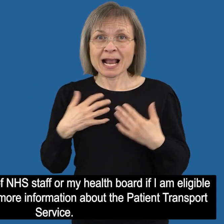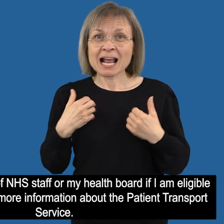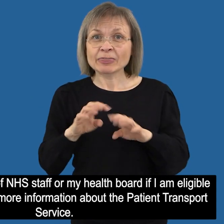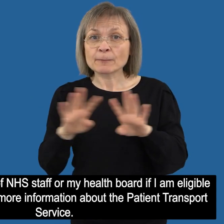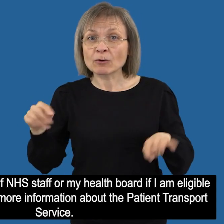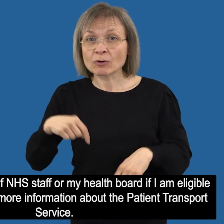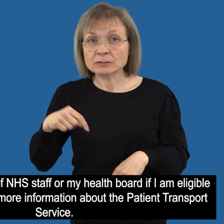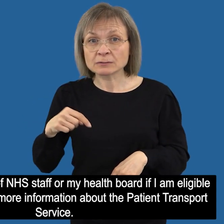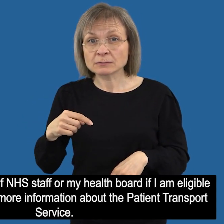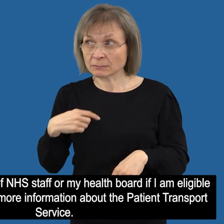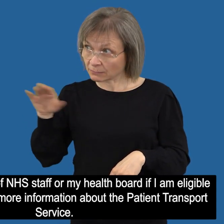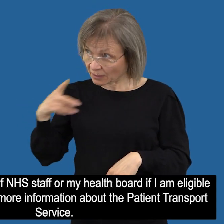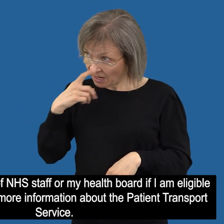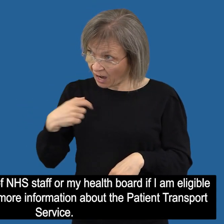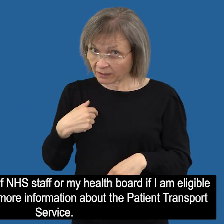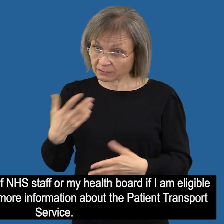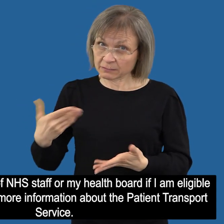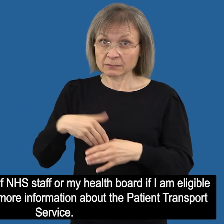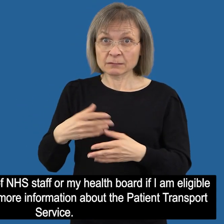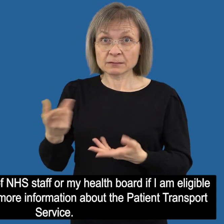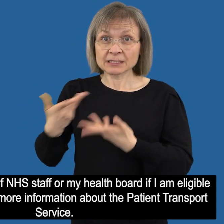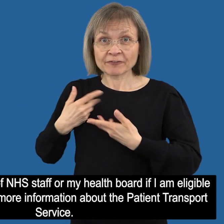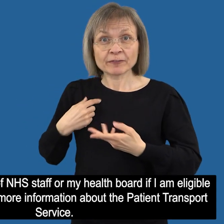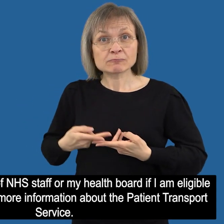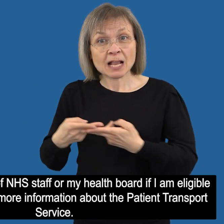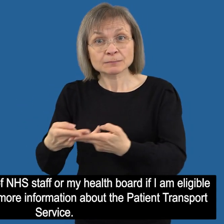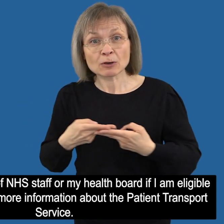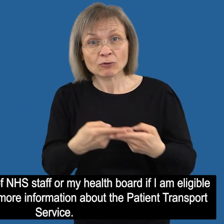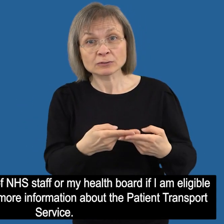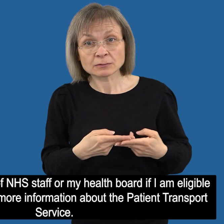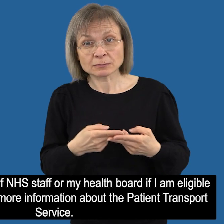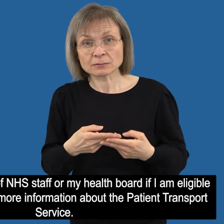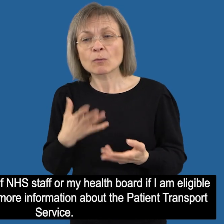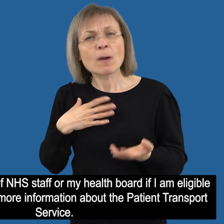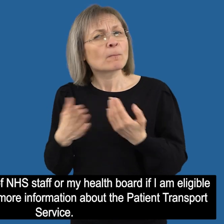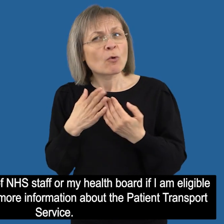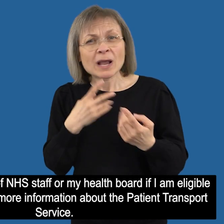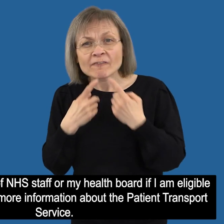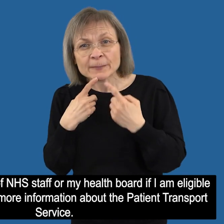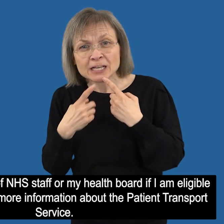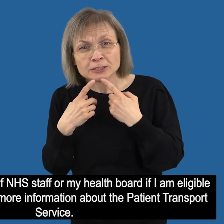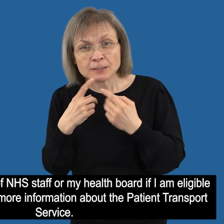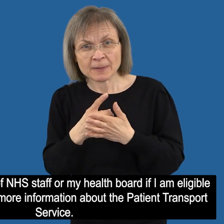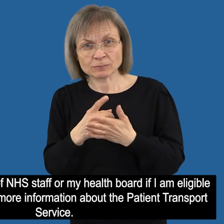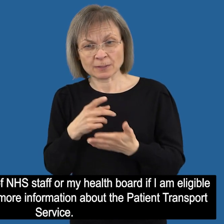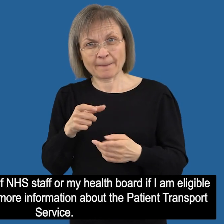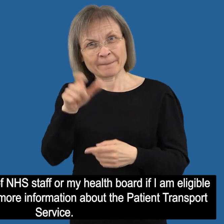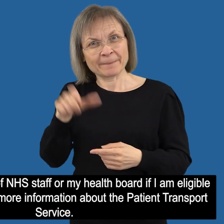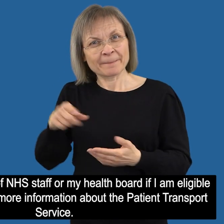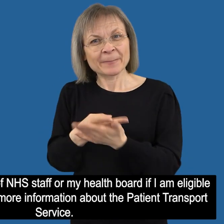NHS staff or my health board if I'm eligible for transport and for more information about the patient transport service. I